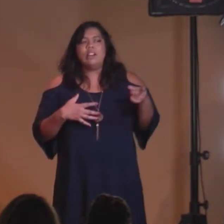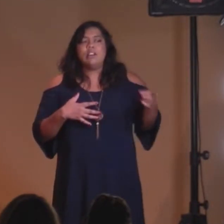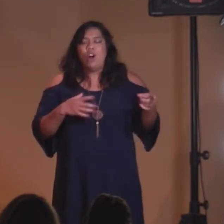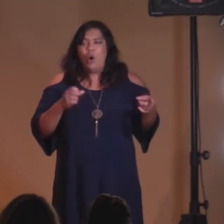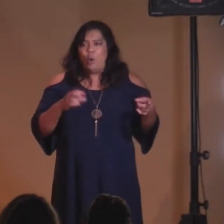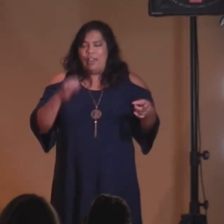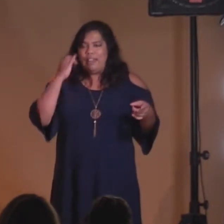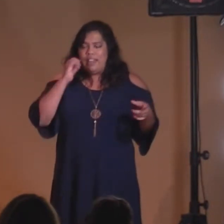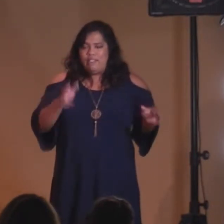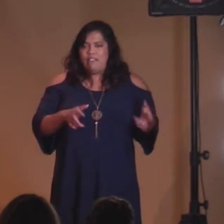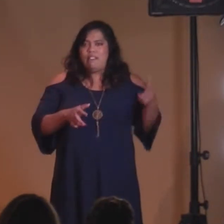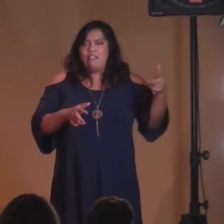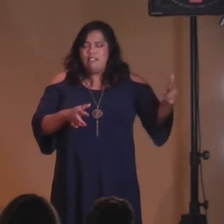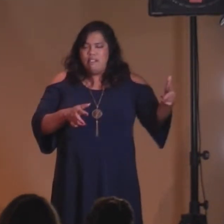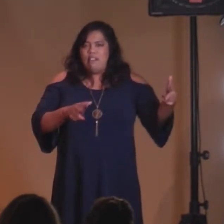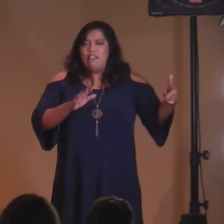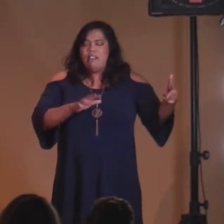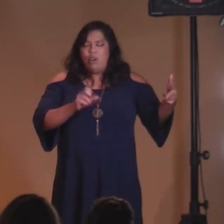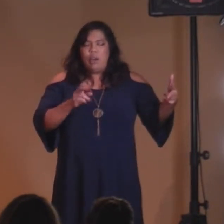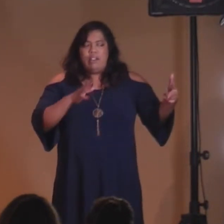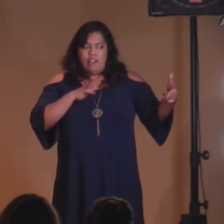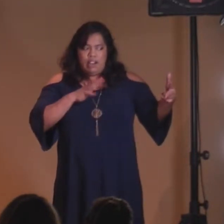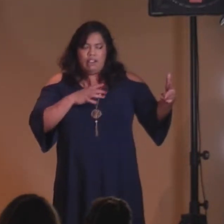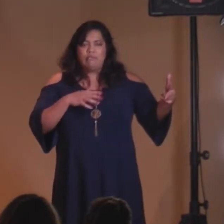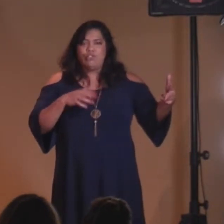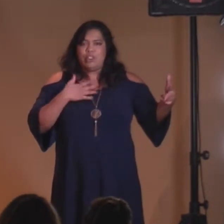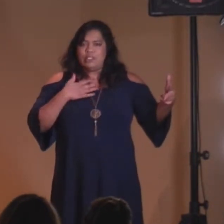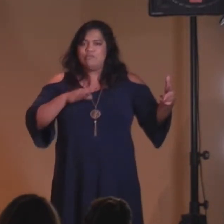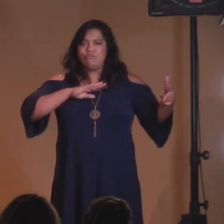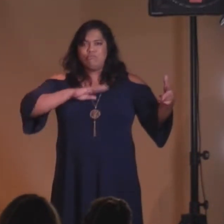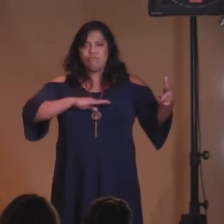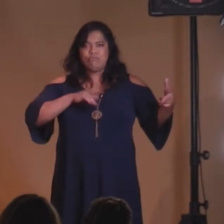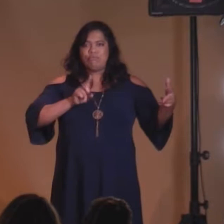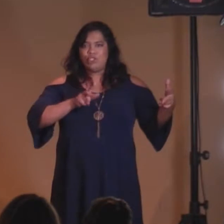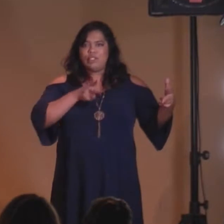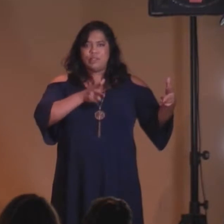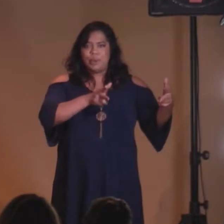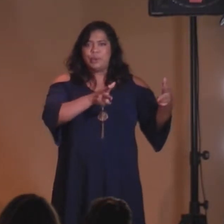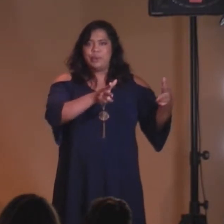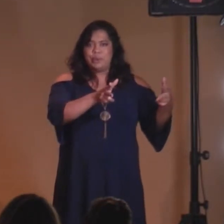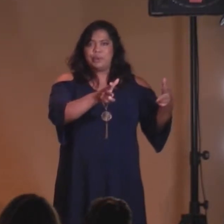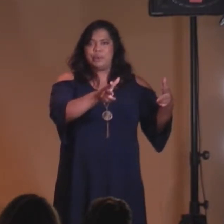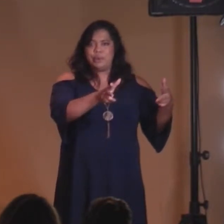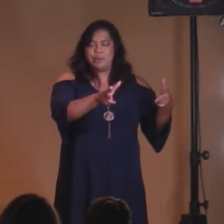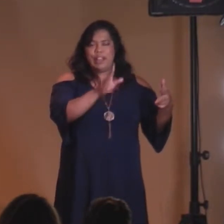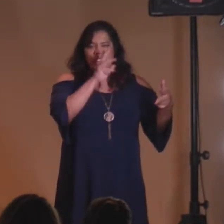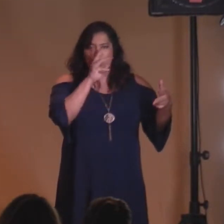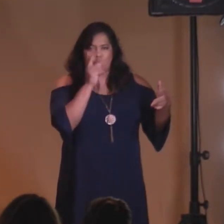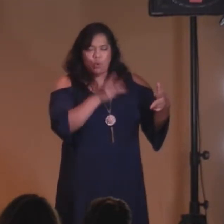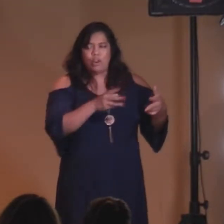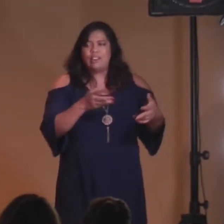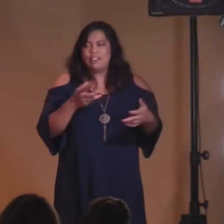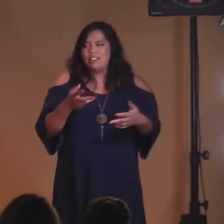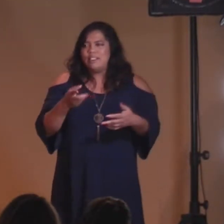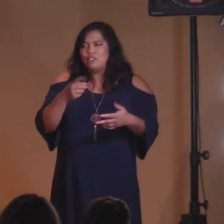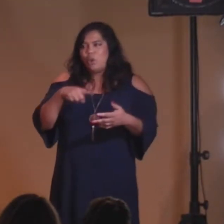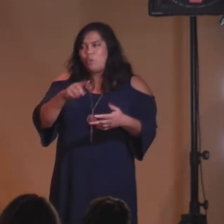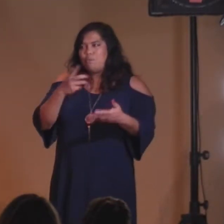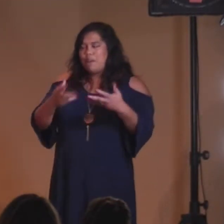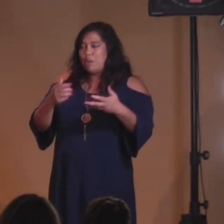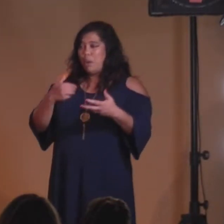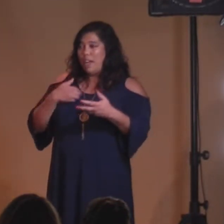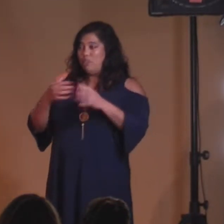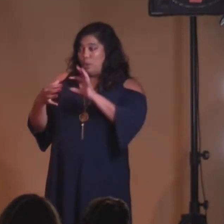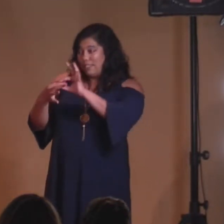We watch the news and we take in small doses of fear, bearable. We get into relationships or know of relationships